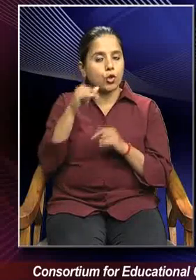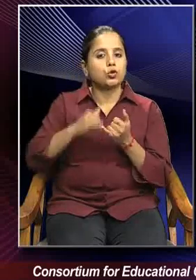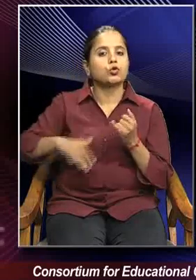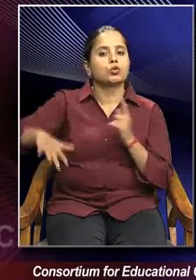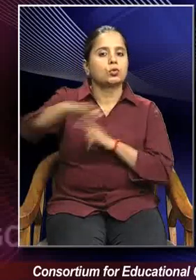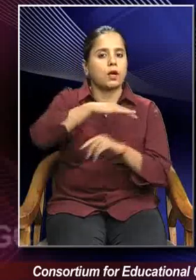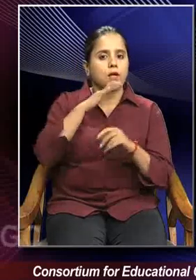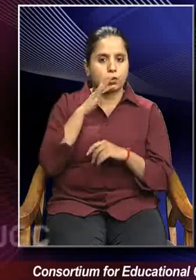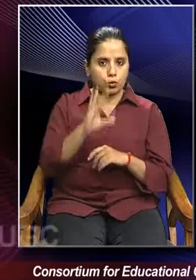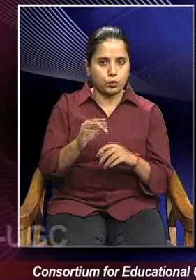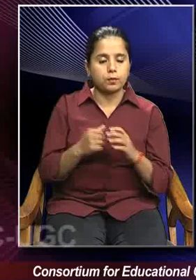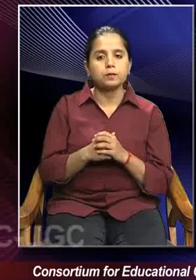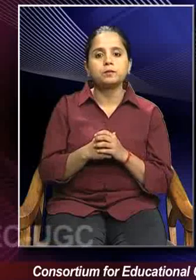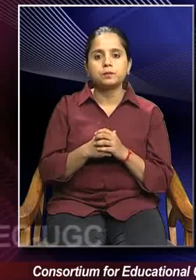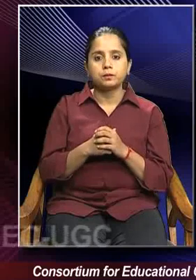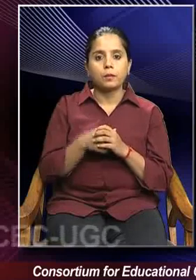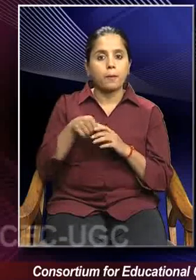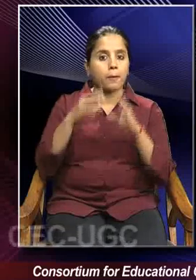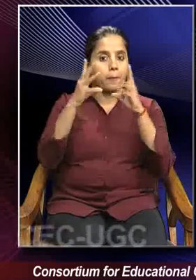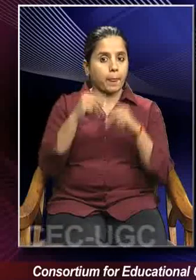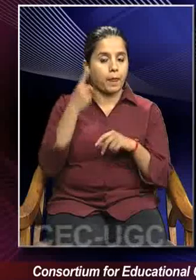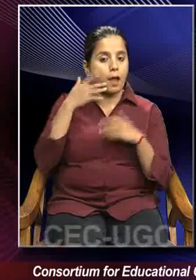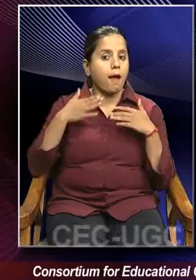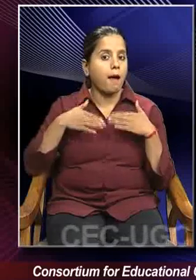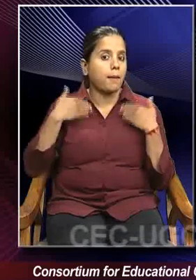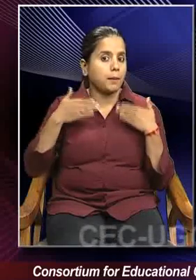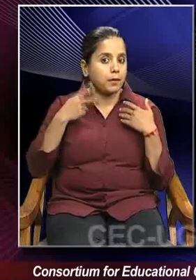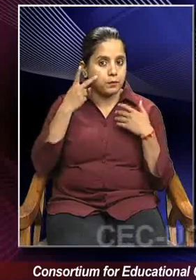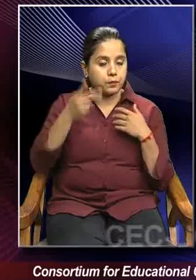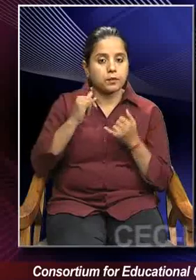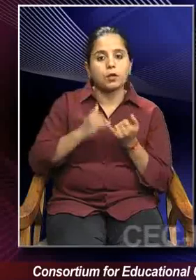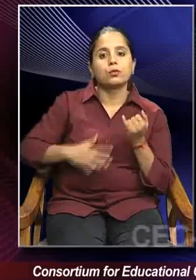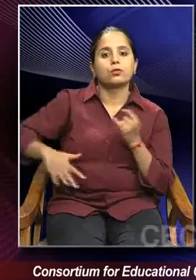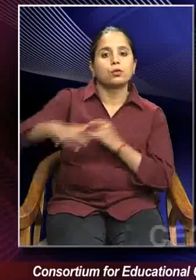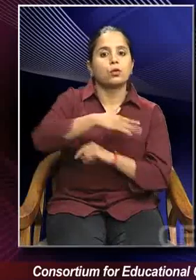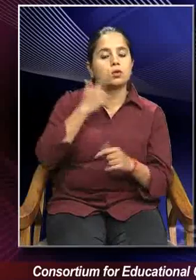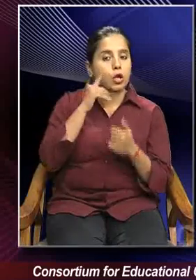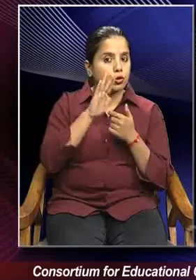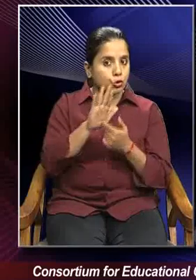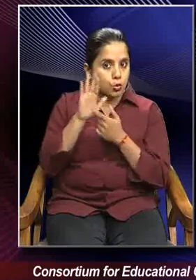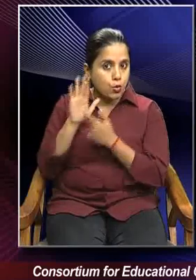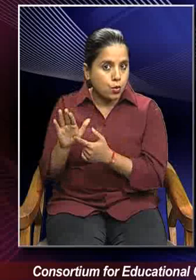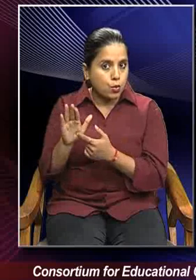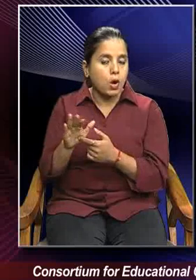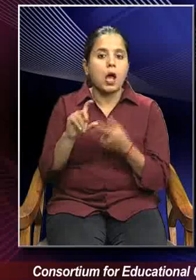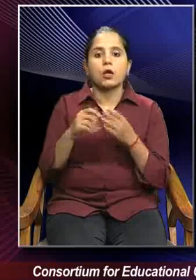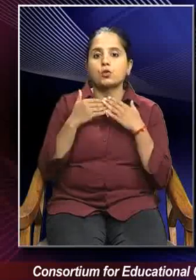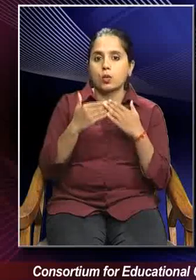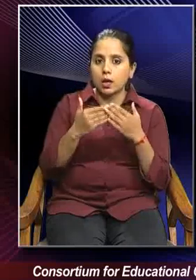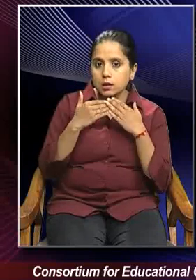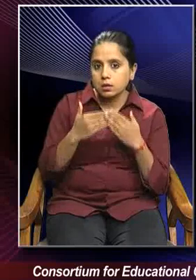society. So, measuring happiness through social indicators,